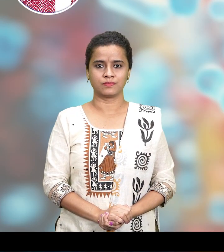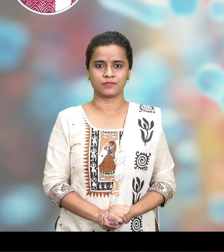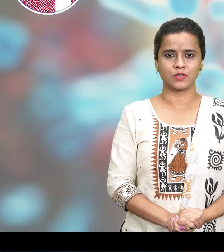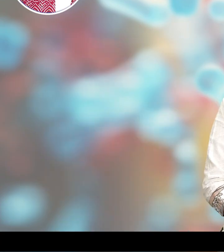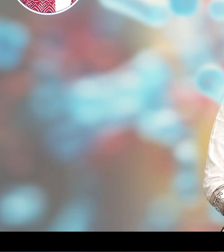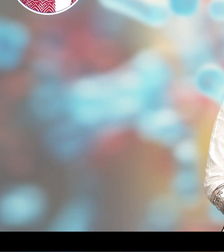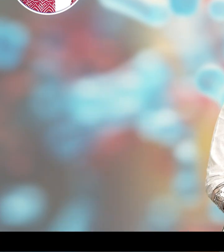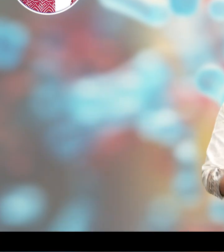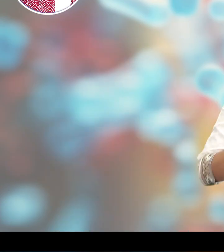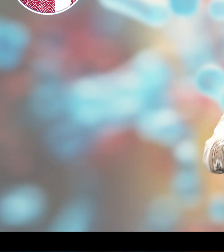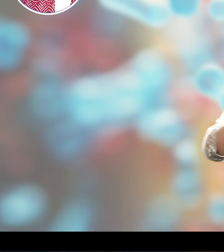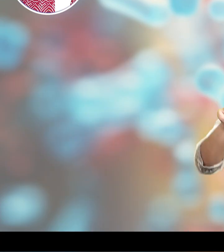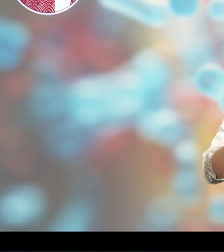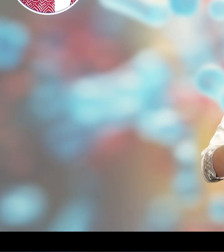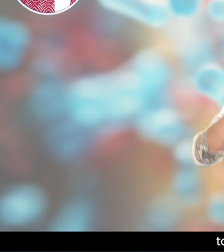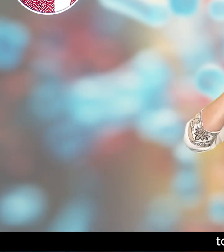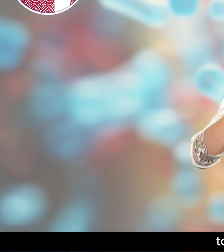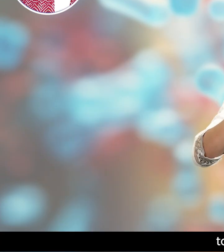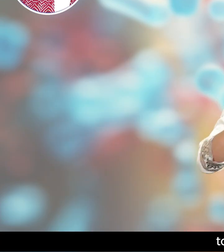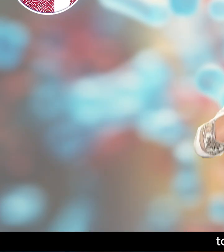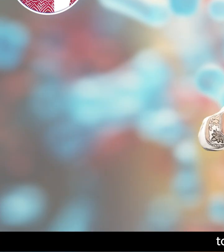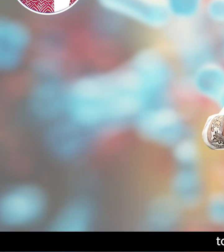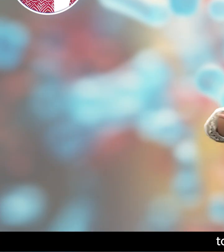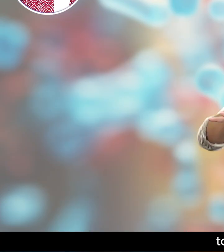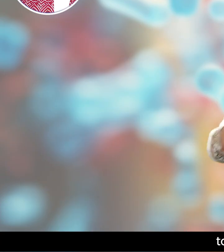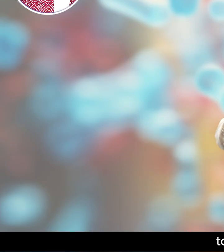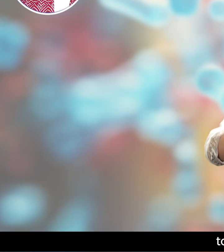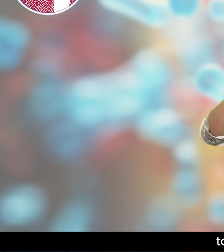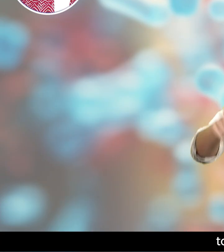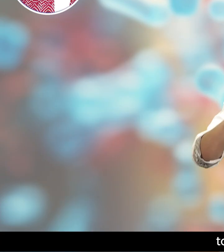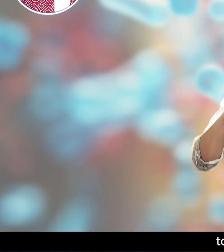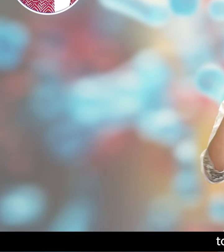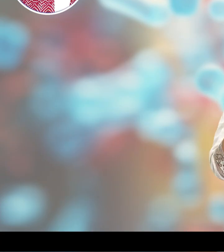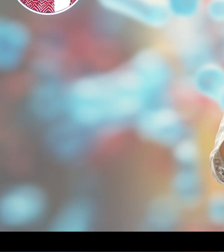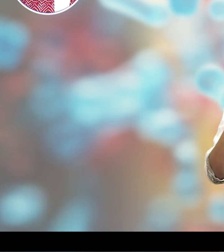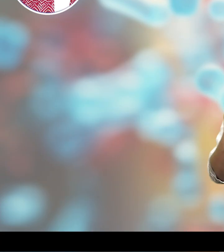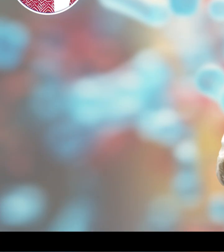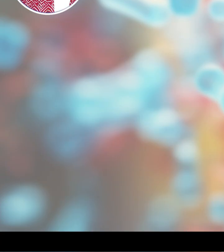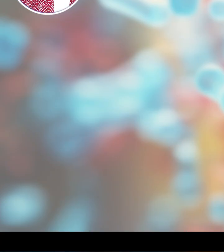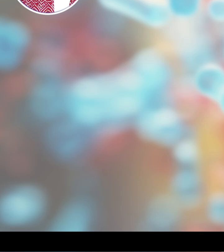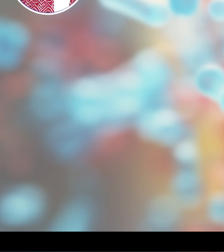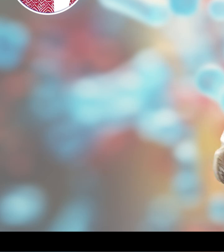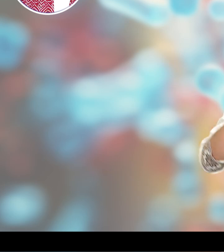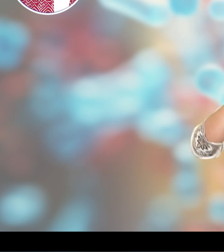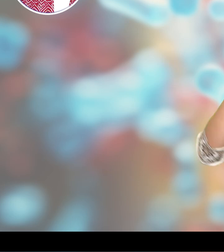Do all diseases spread to people coming in contact with a sick